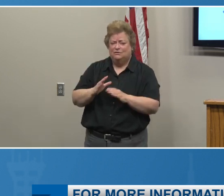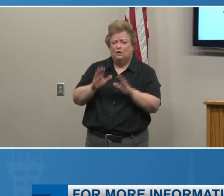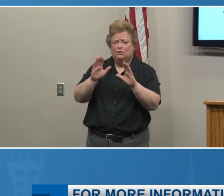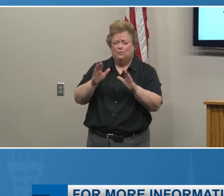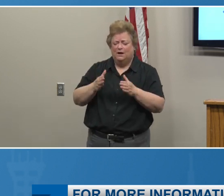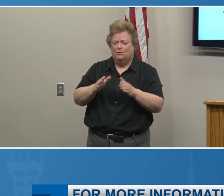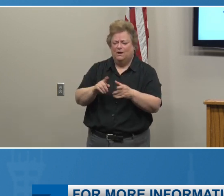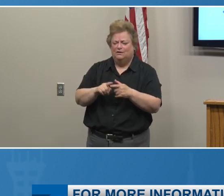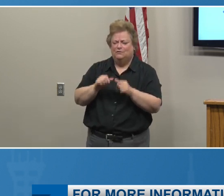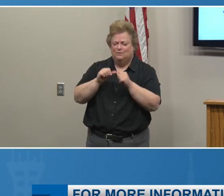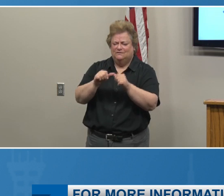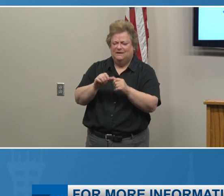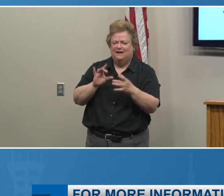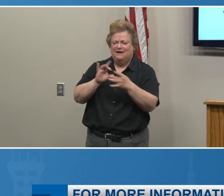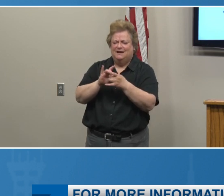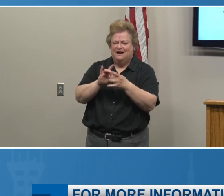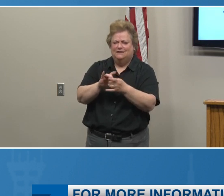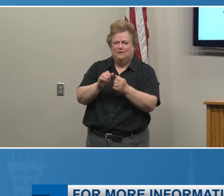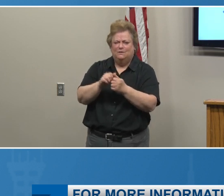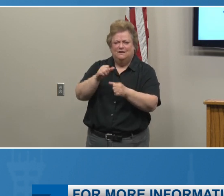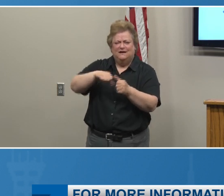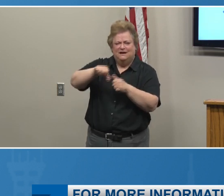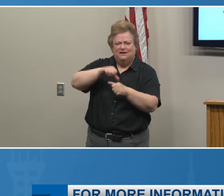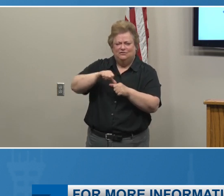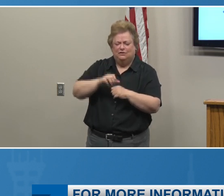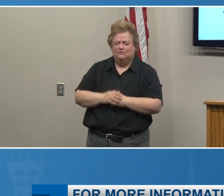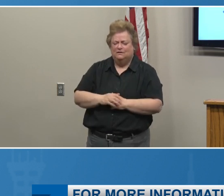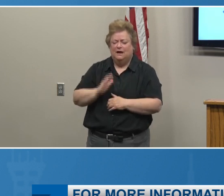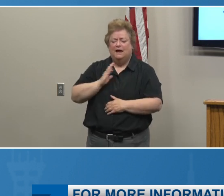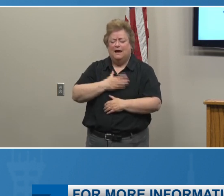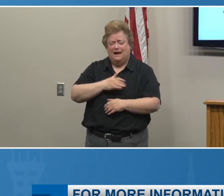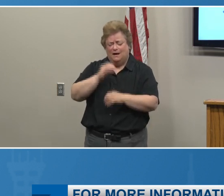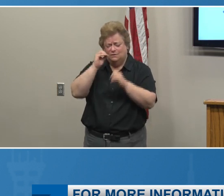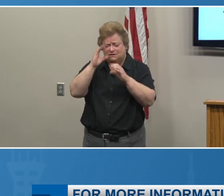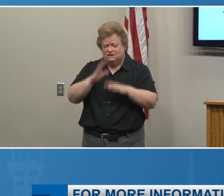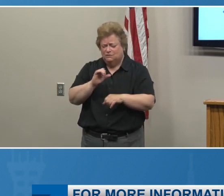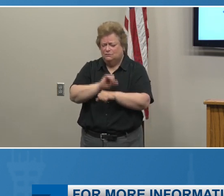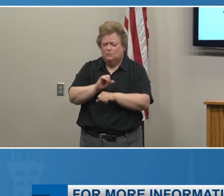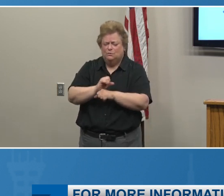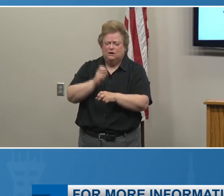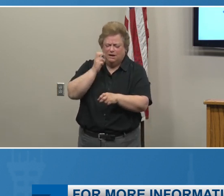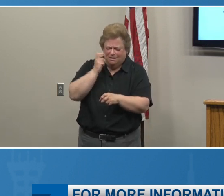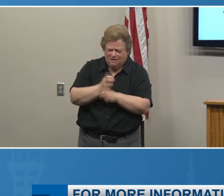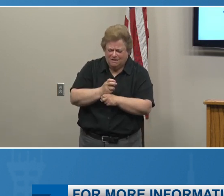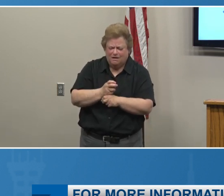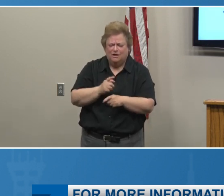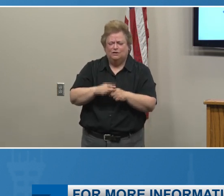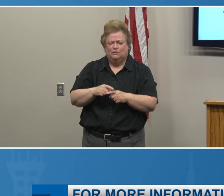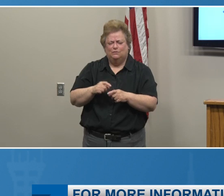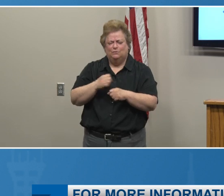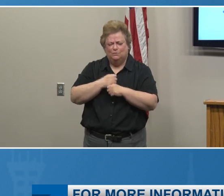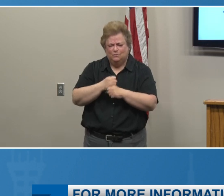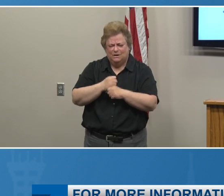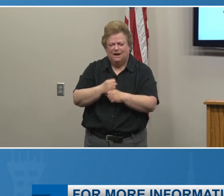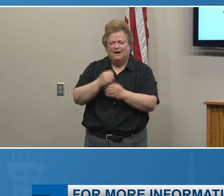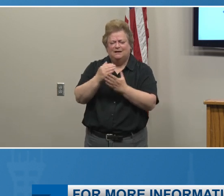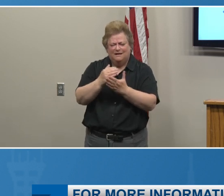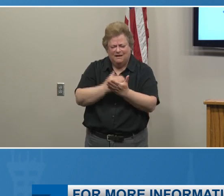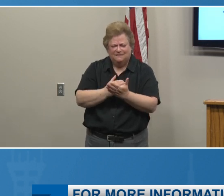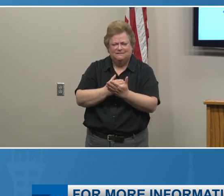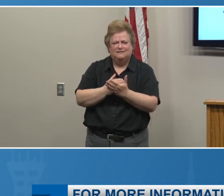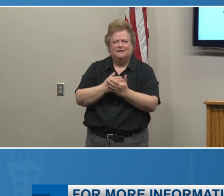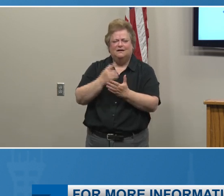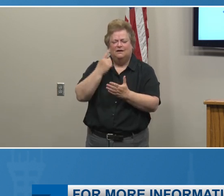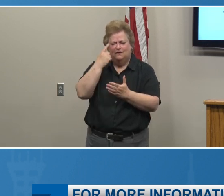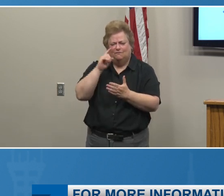stay connected to each other our teachers are working harder than ever to create and develop lessons aligned to those